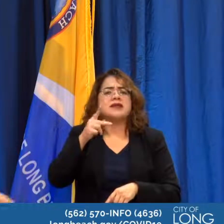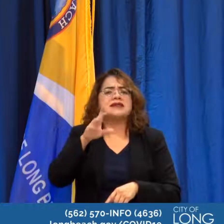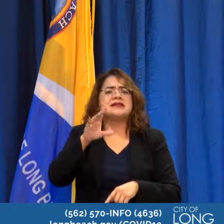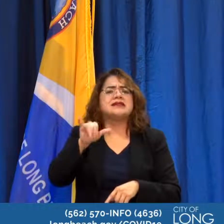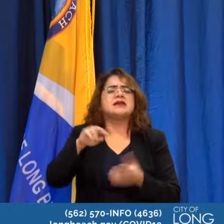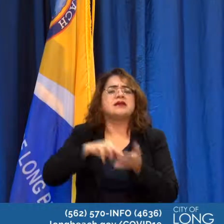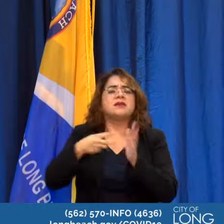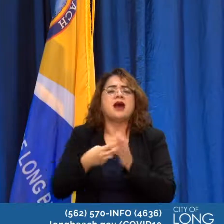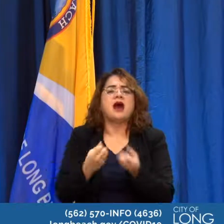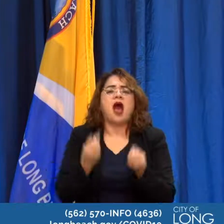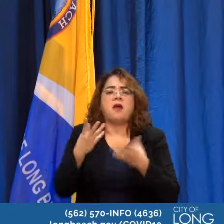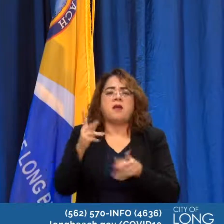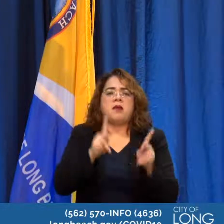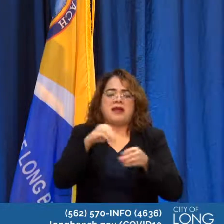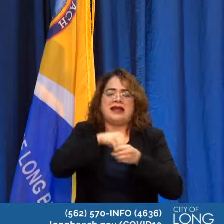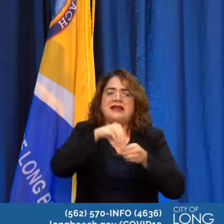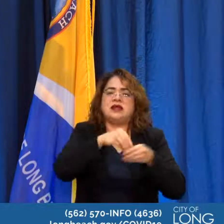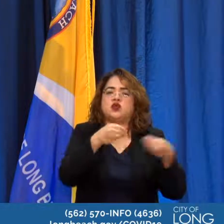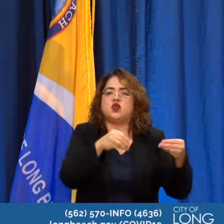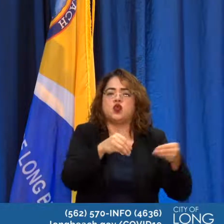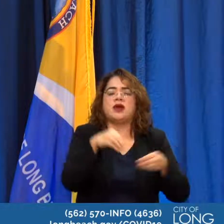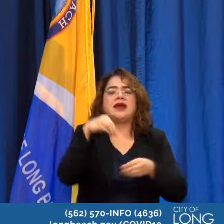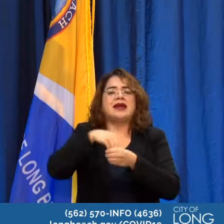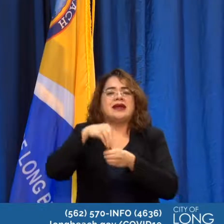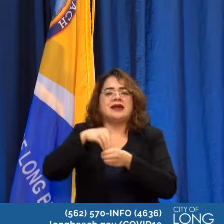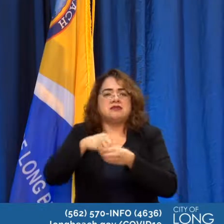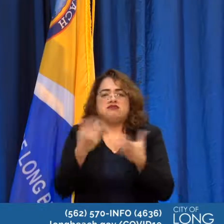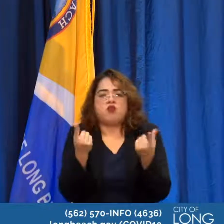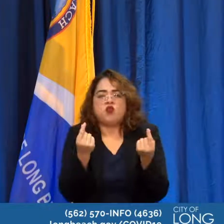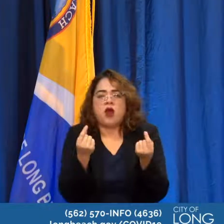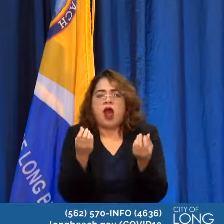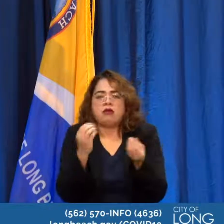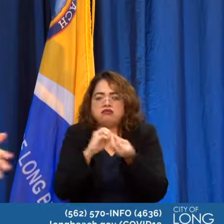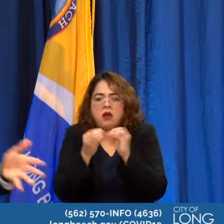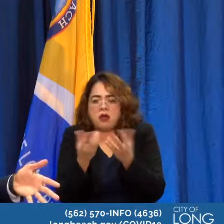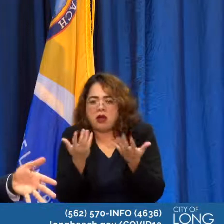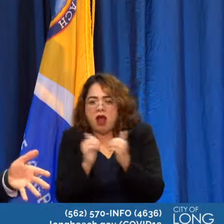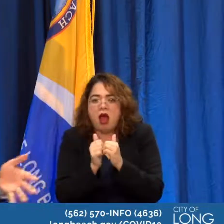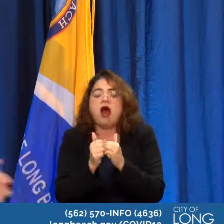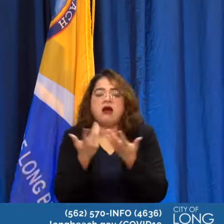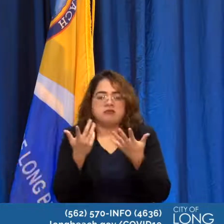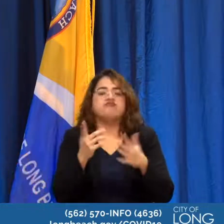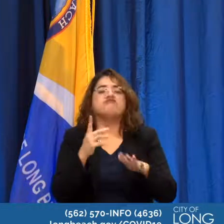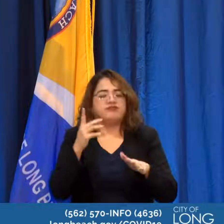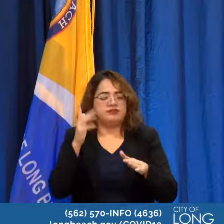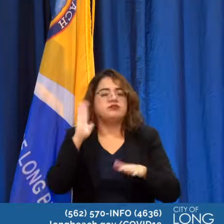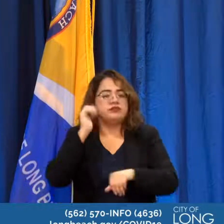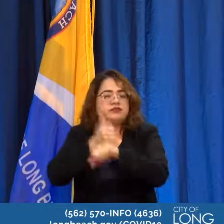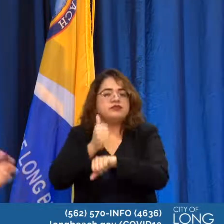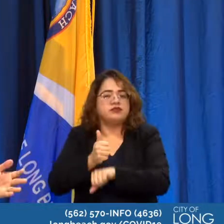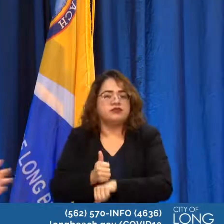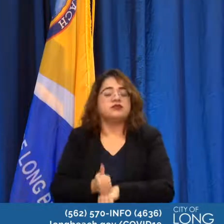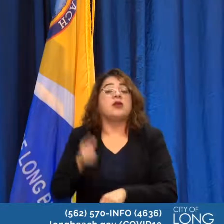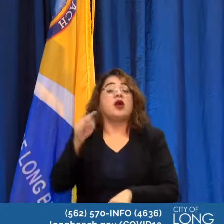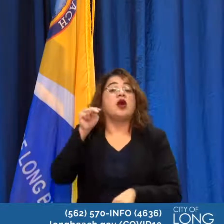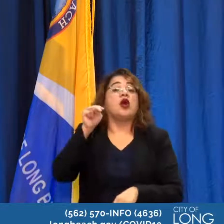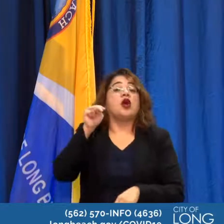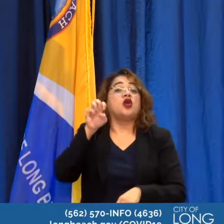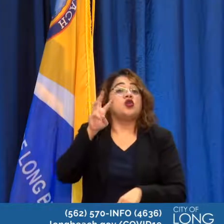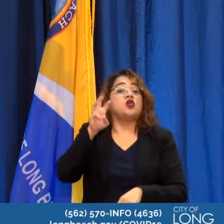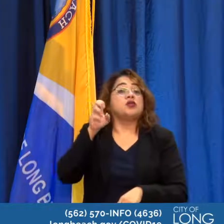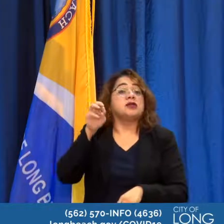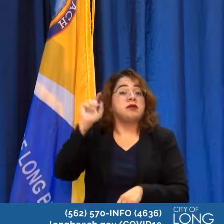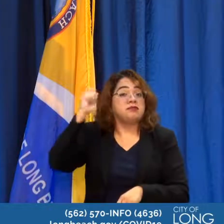in the days ahead. Because we understand, as has been noted by Governor Newsom